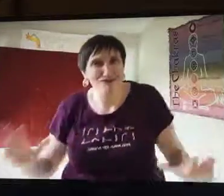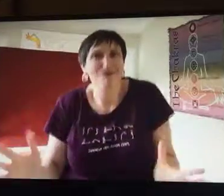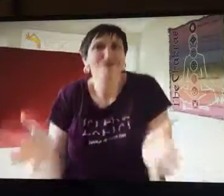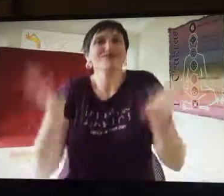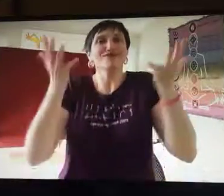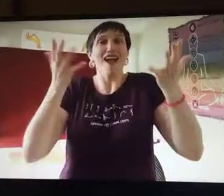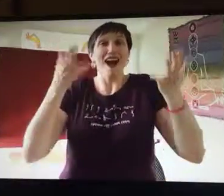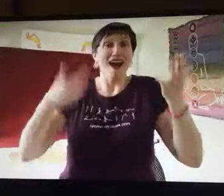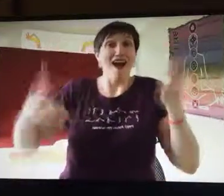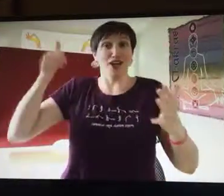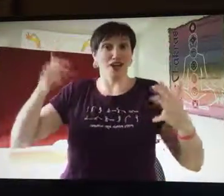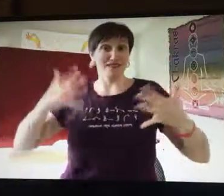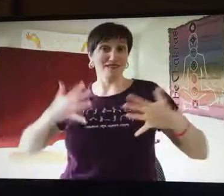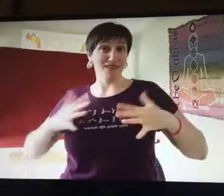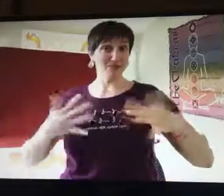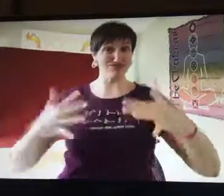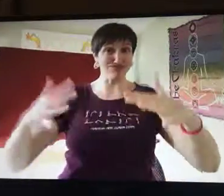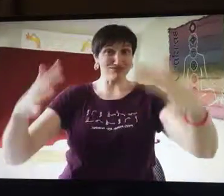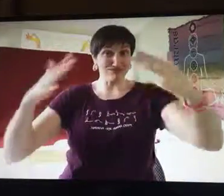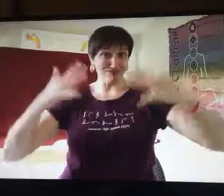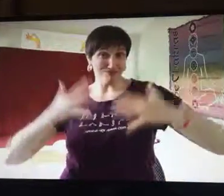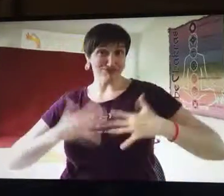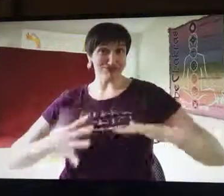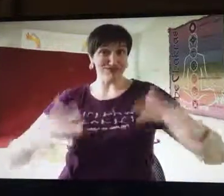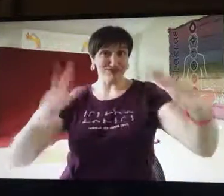the goal is for uplifting and these